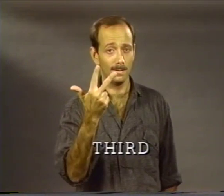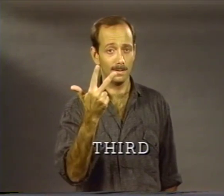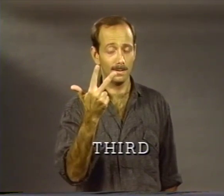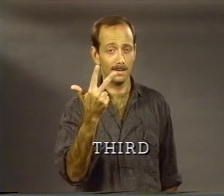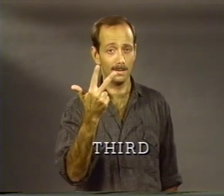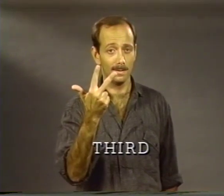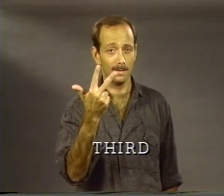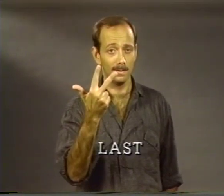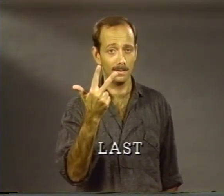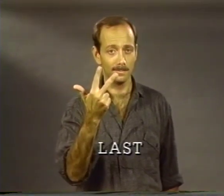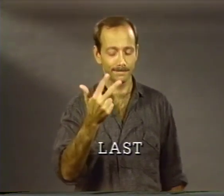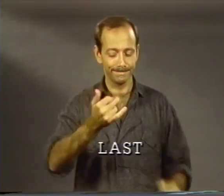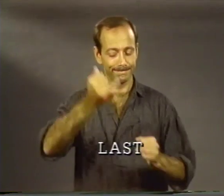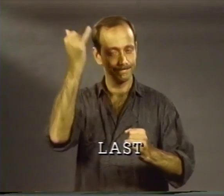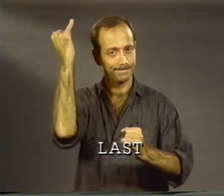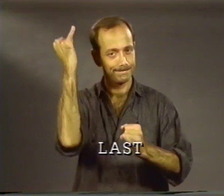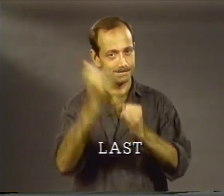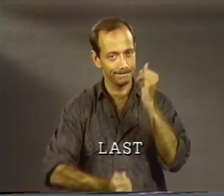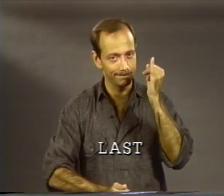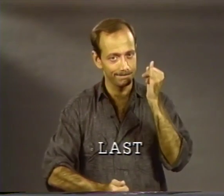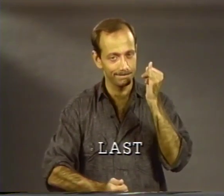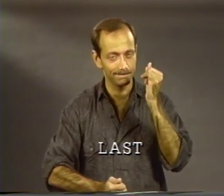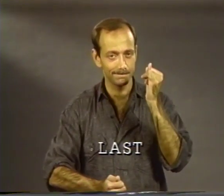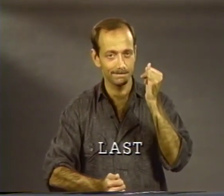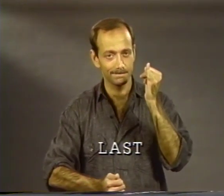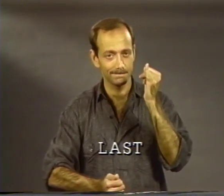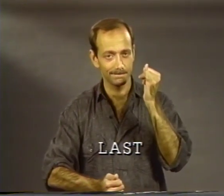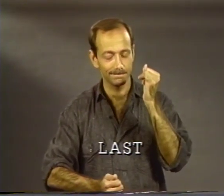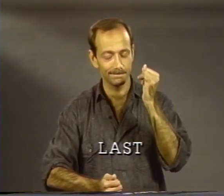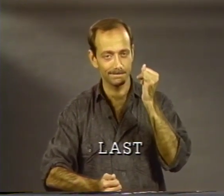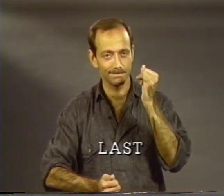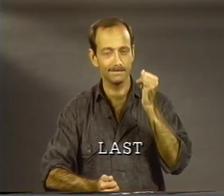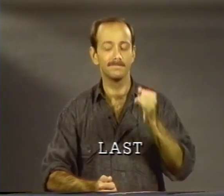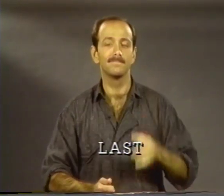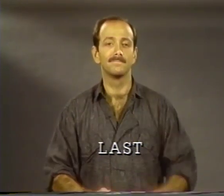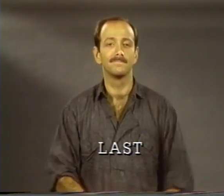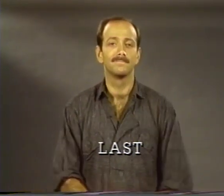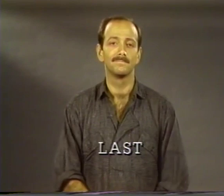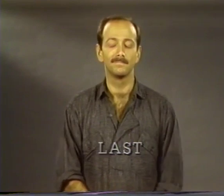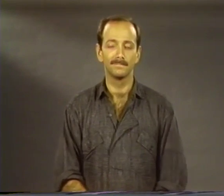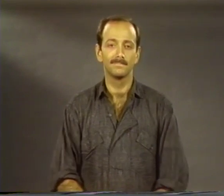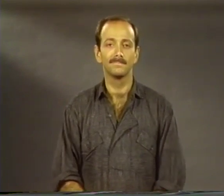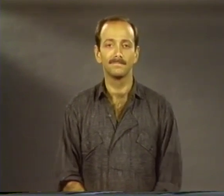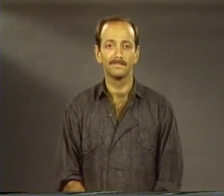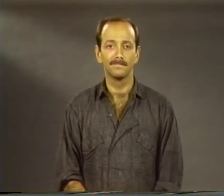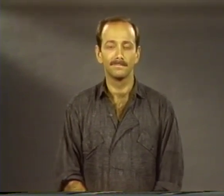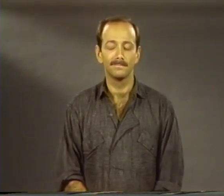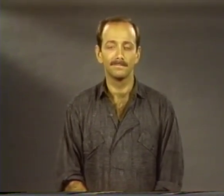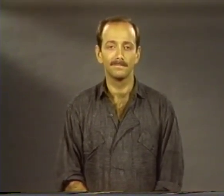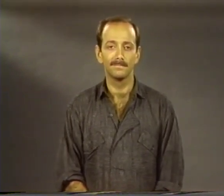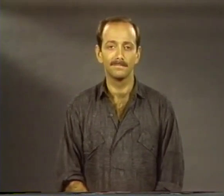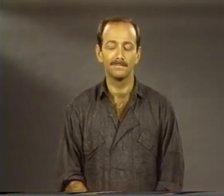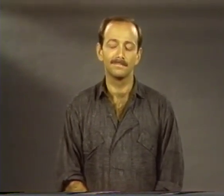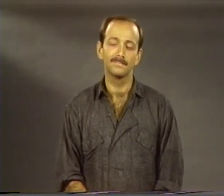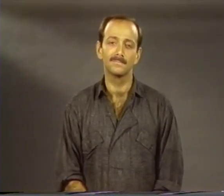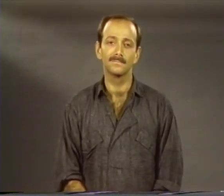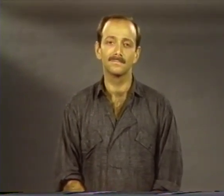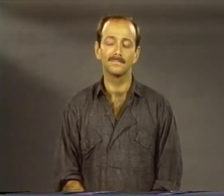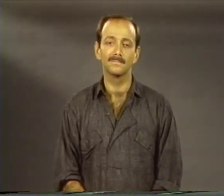You're last. The scene you just saw also talked about money.